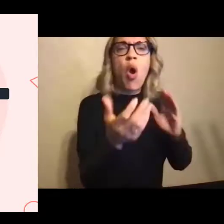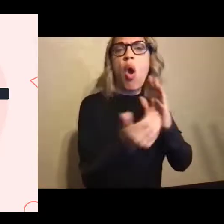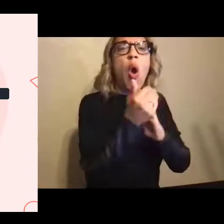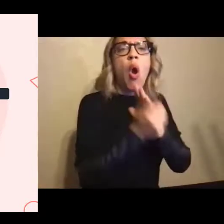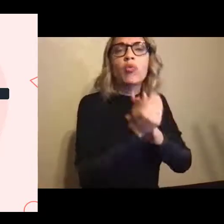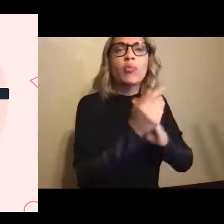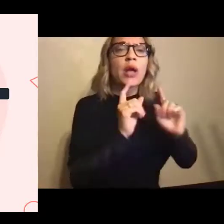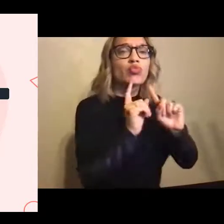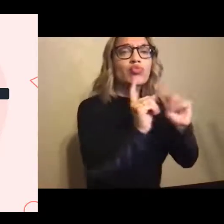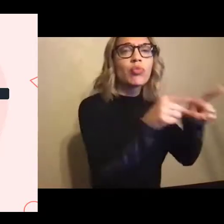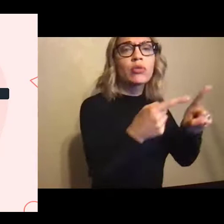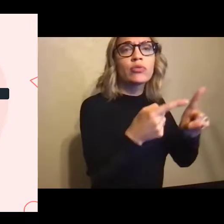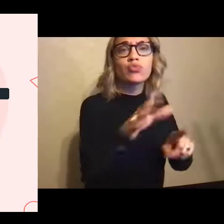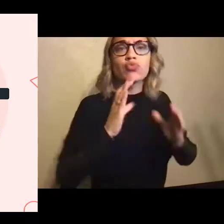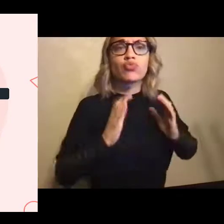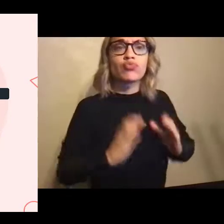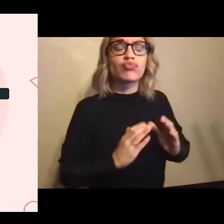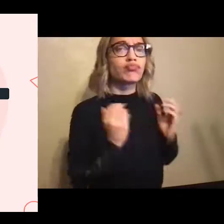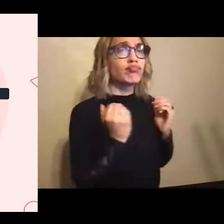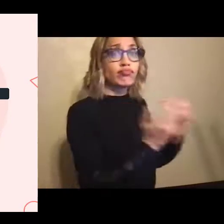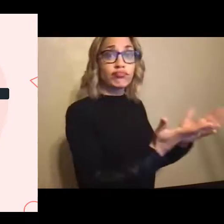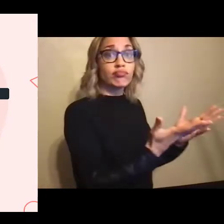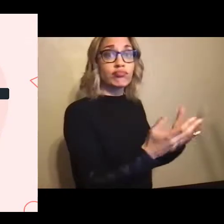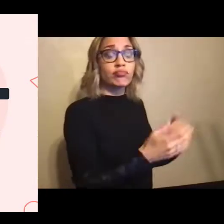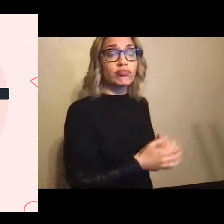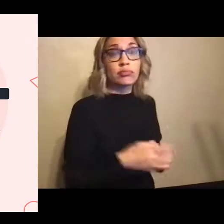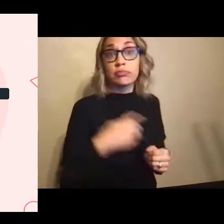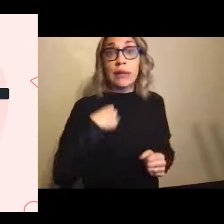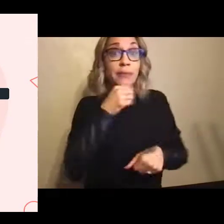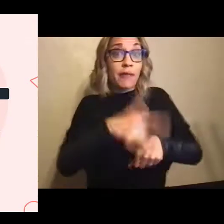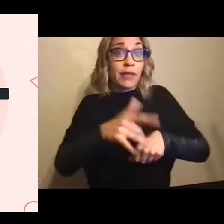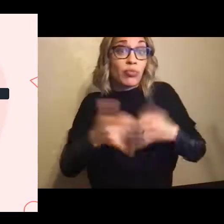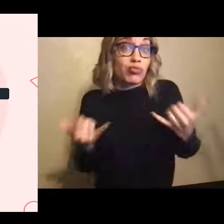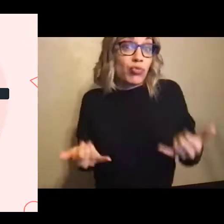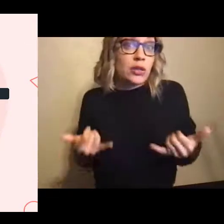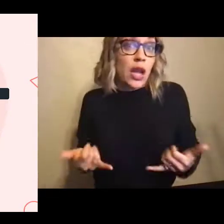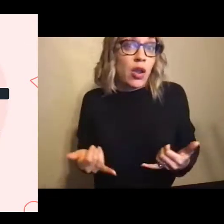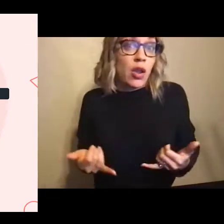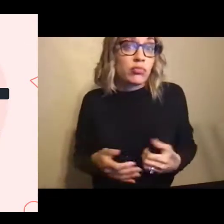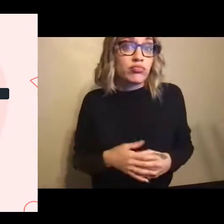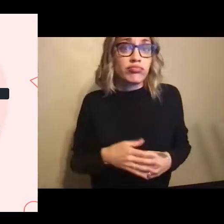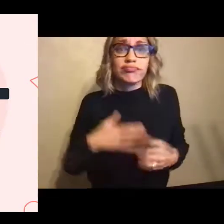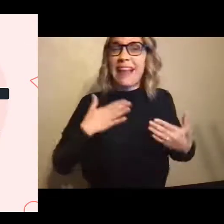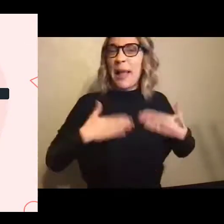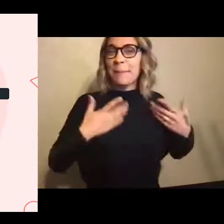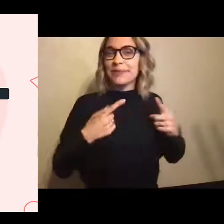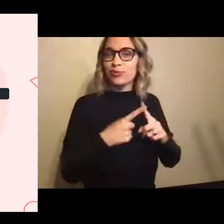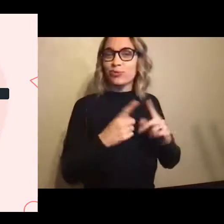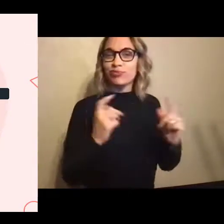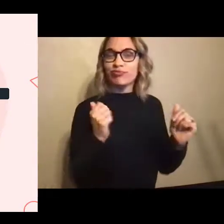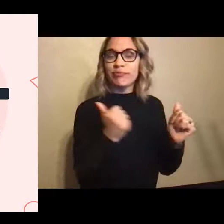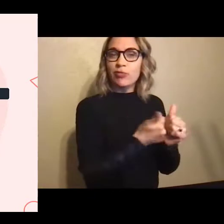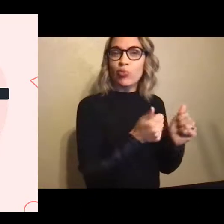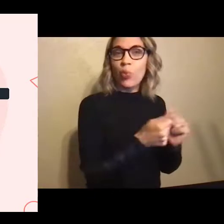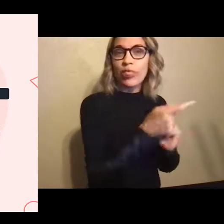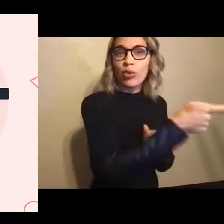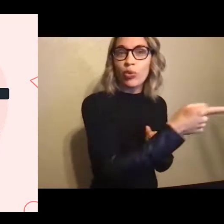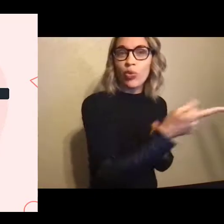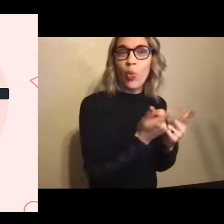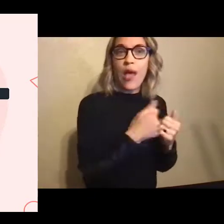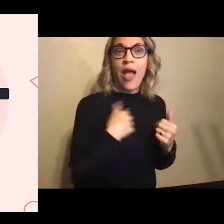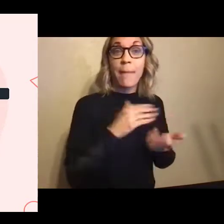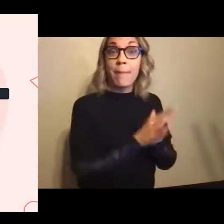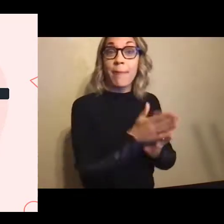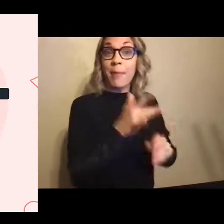So you might have an automatic reply that can respond directly to your clients or partners. And